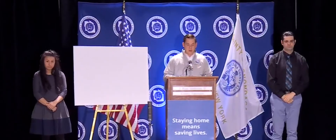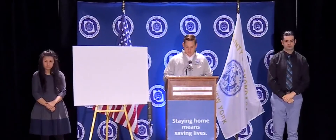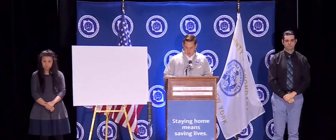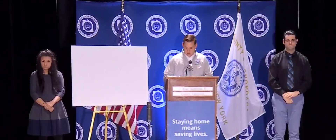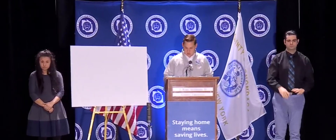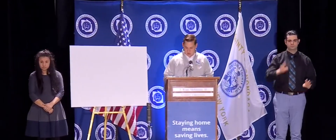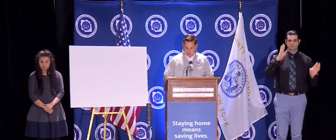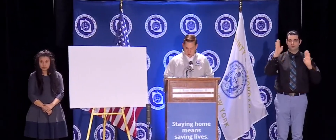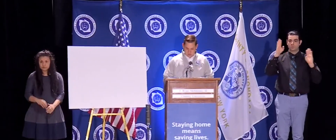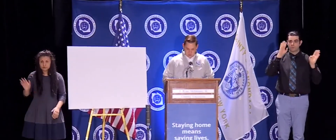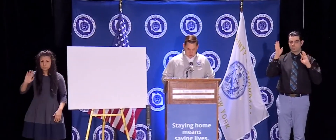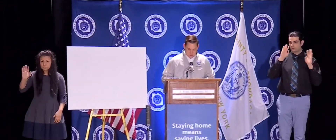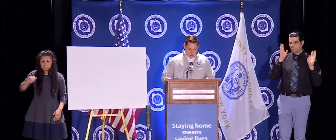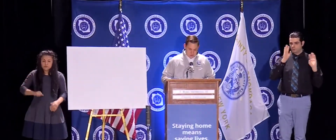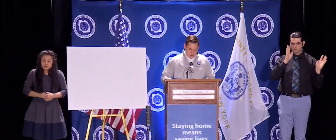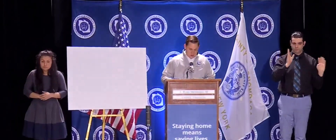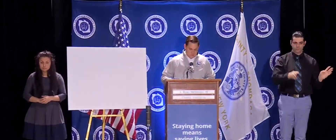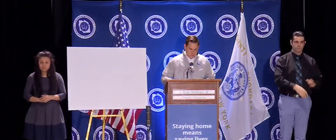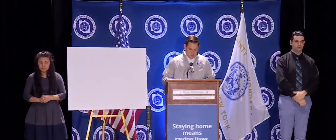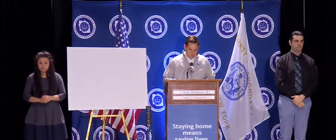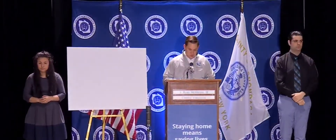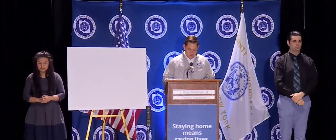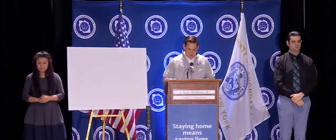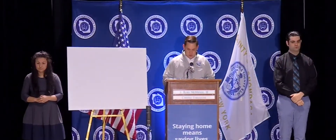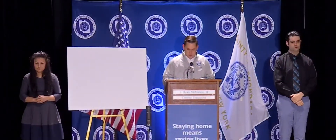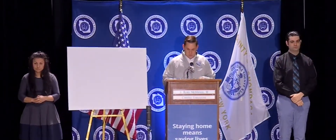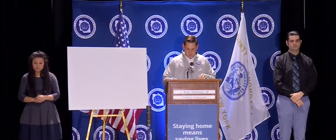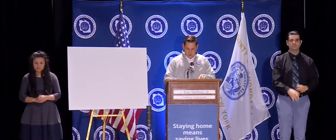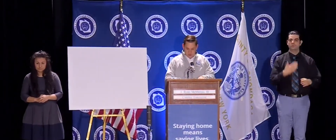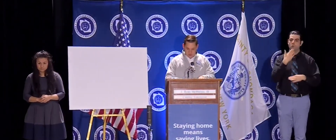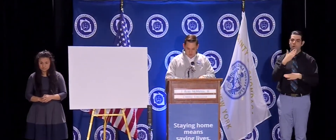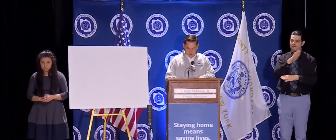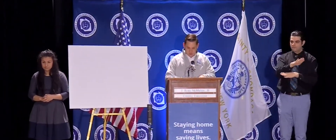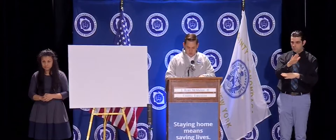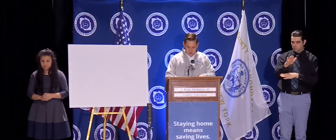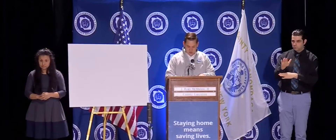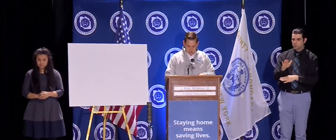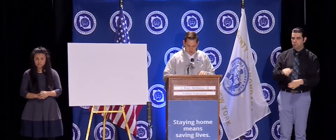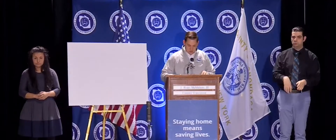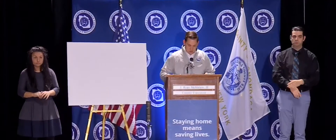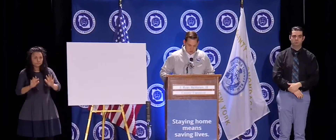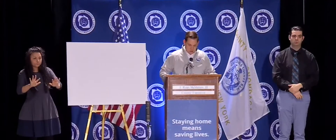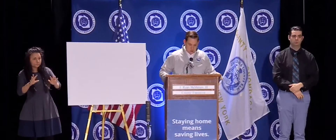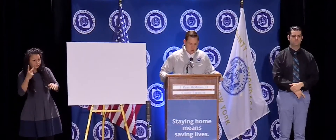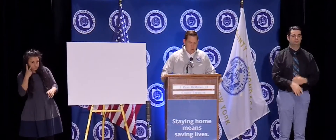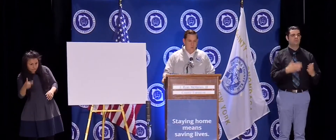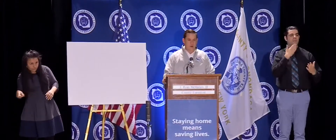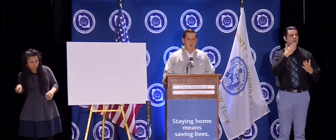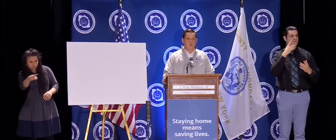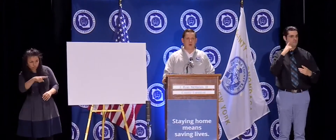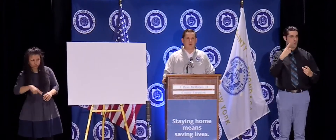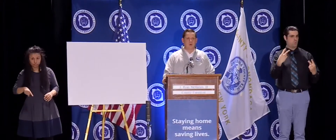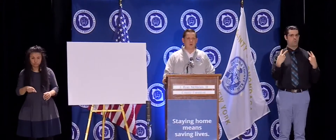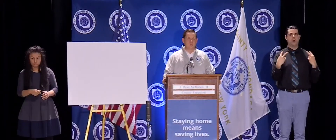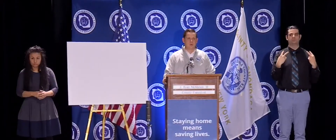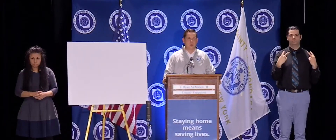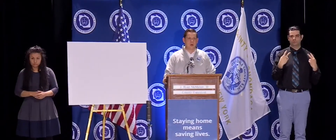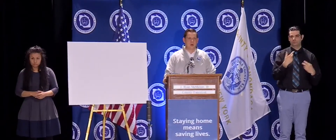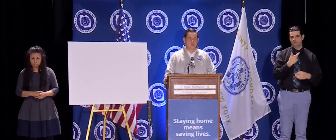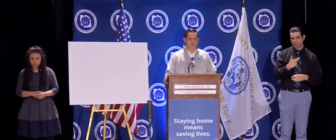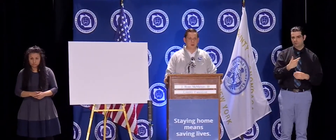Hello, everybody. Good afternoon. Thank you for being here and tuning in. We have